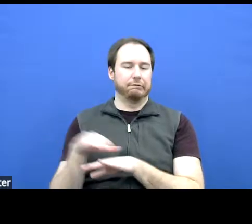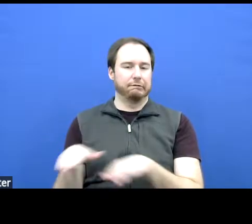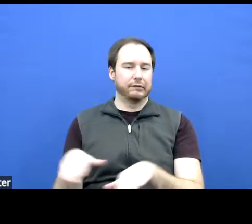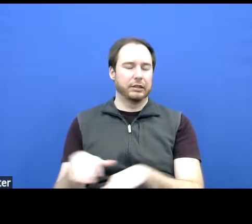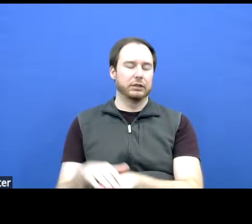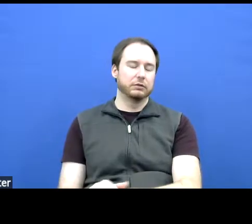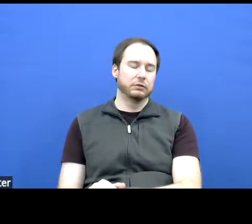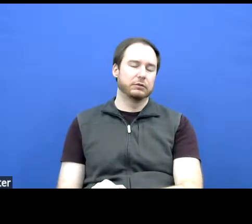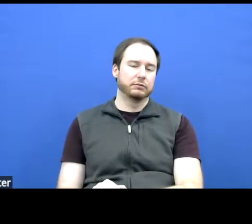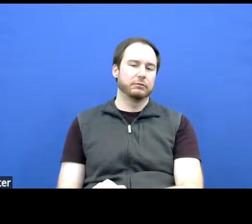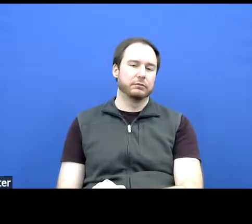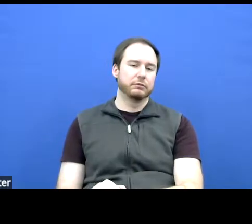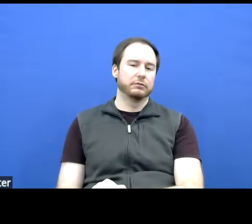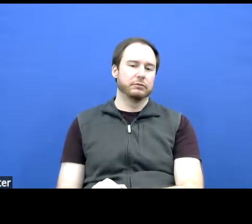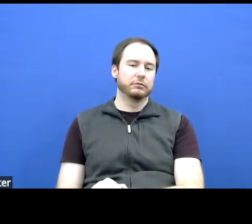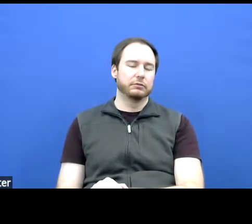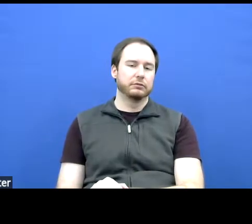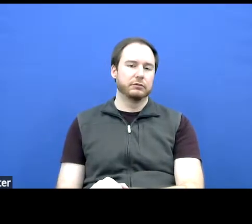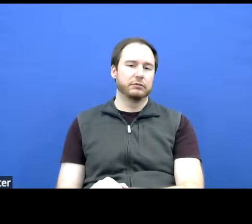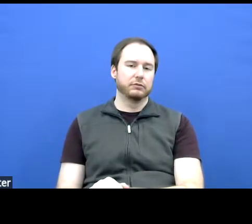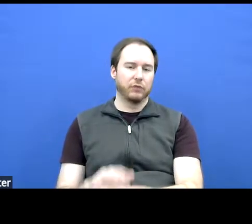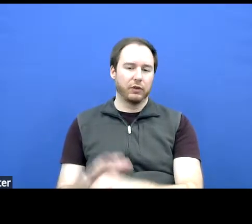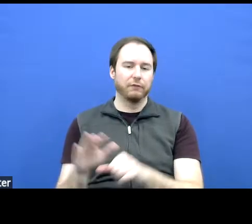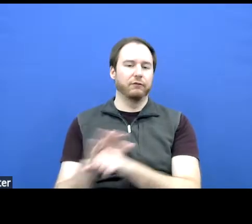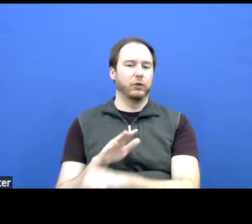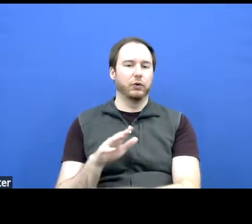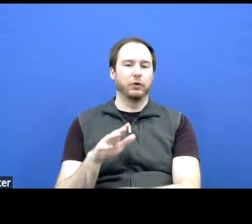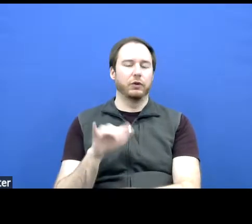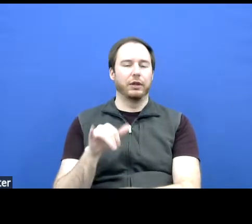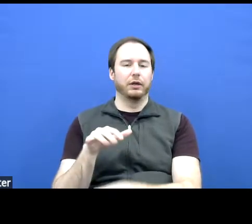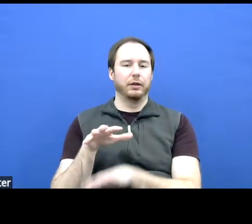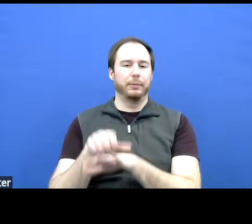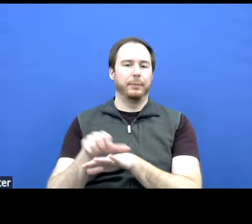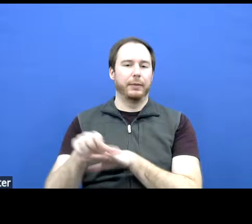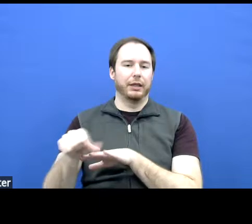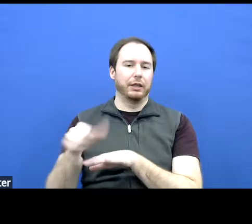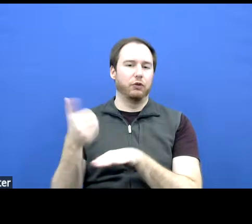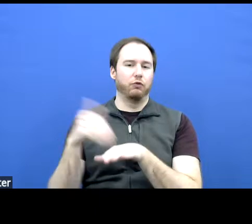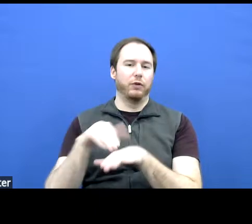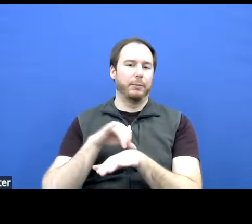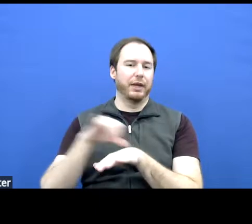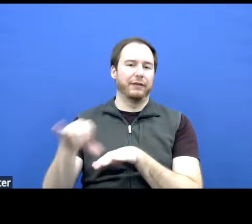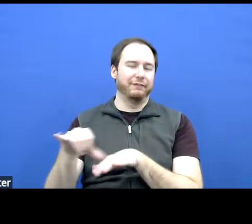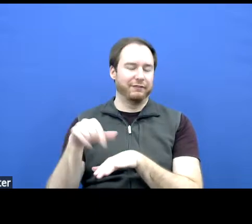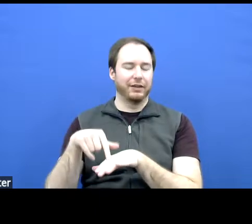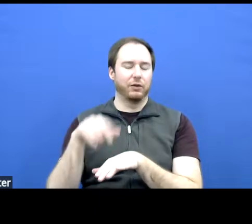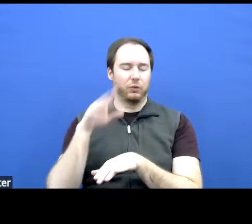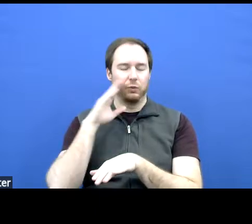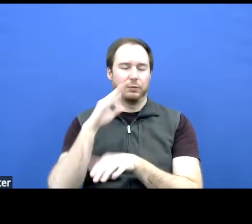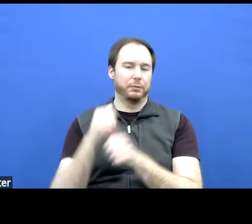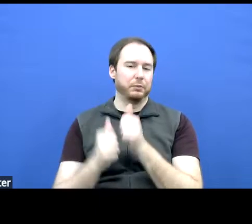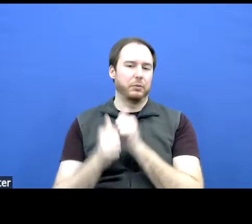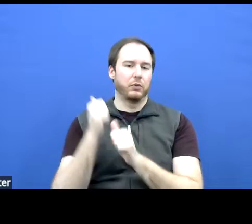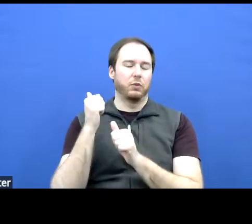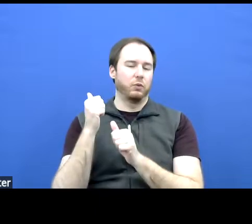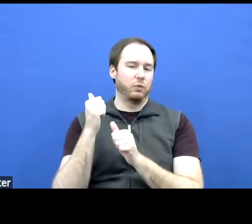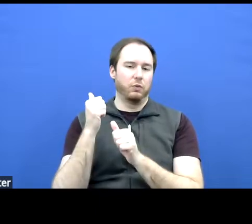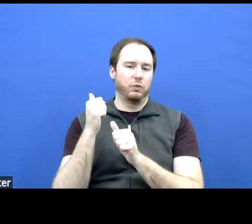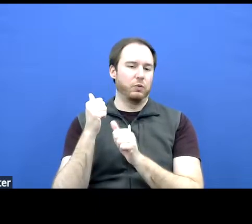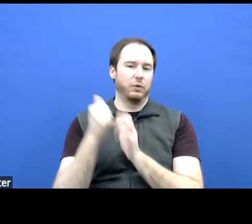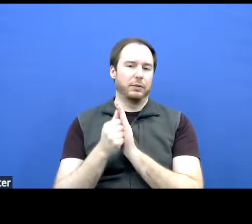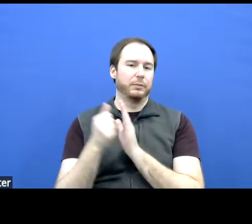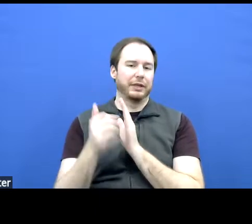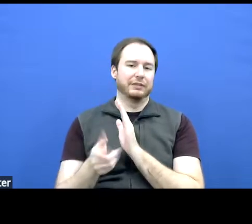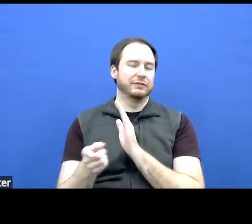is the full pave, mill and repave. That's what's going to be the most, is going to be, see the